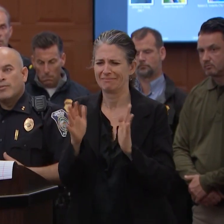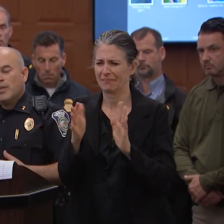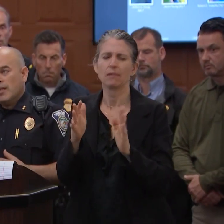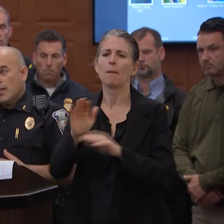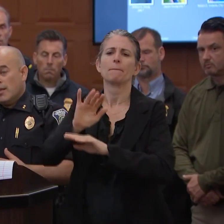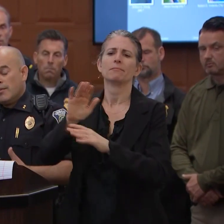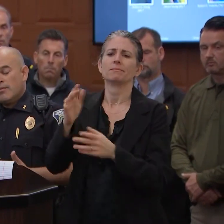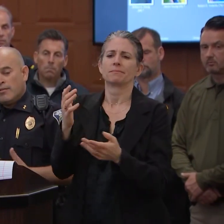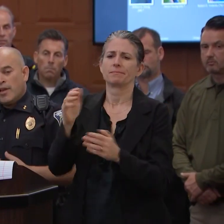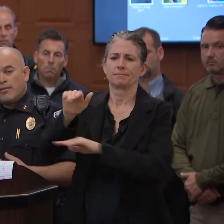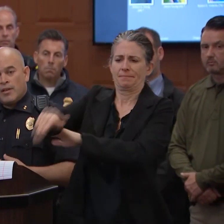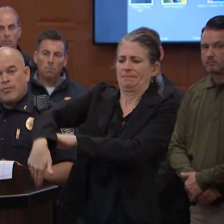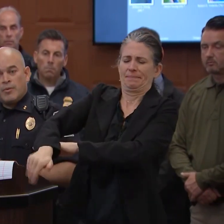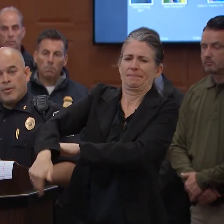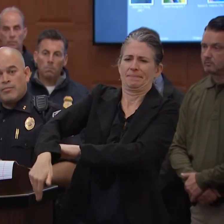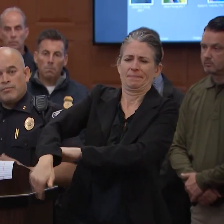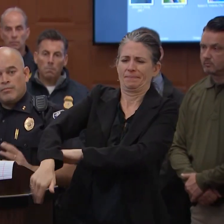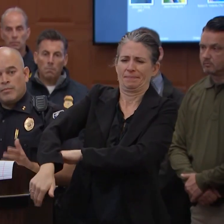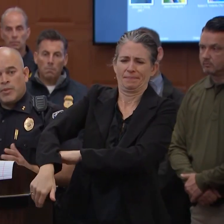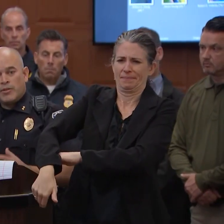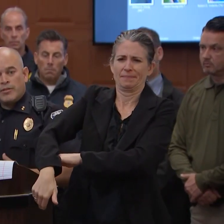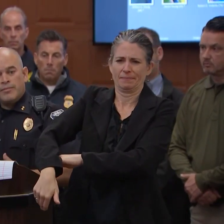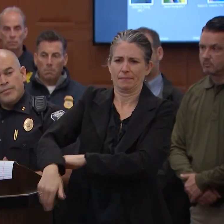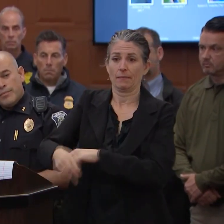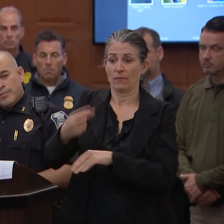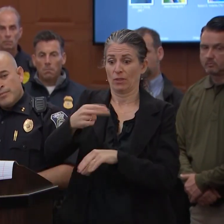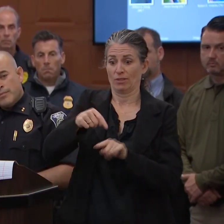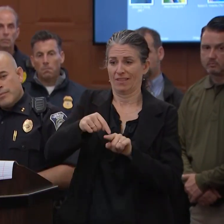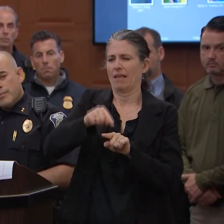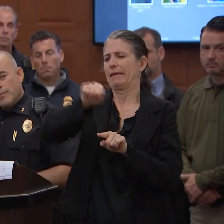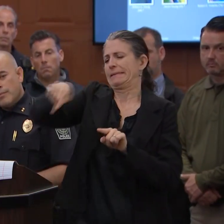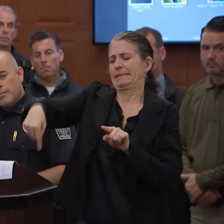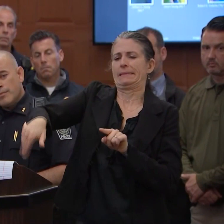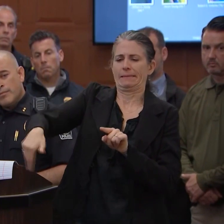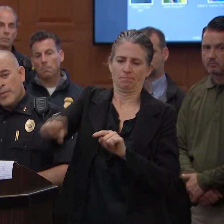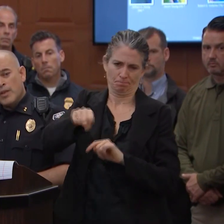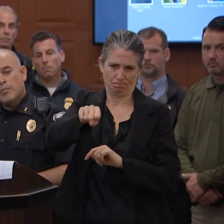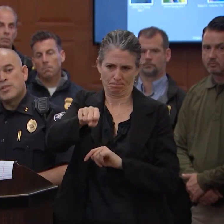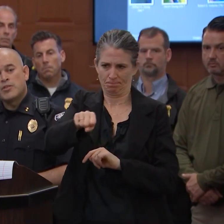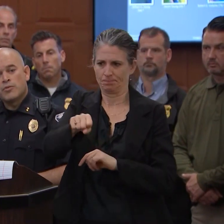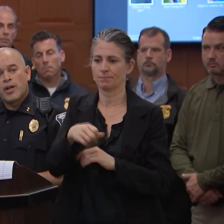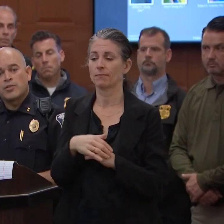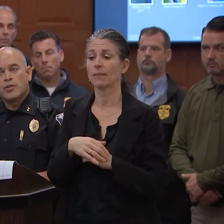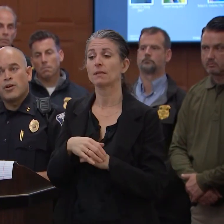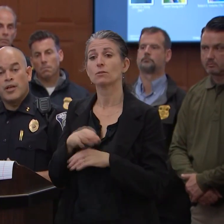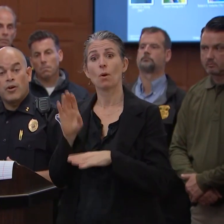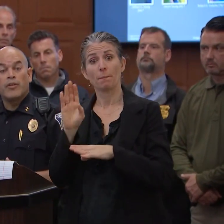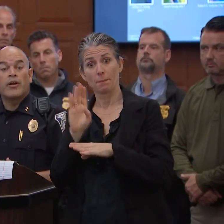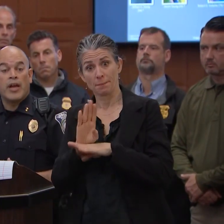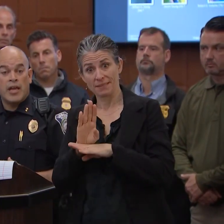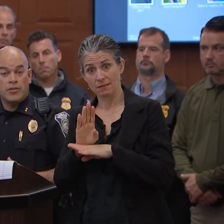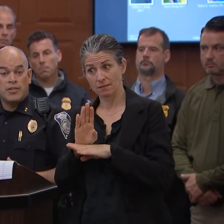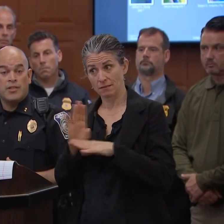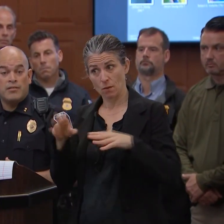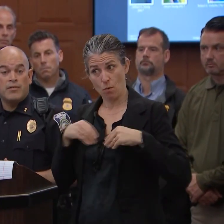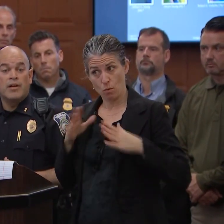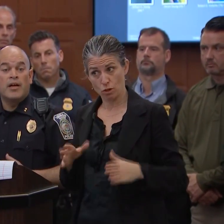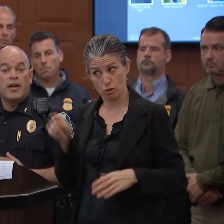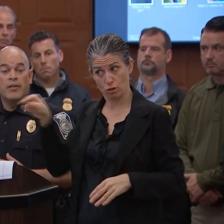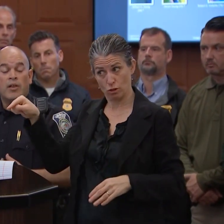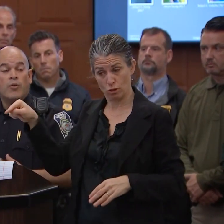it. So, yeah, that would be about right. The business owner called you? The business owner actually called our